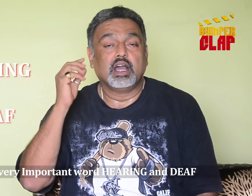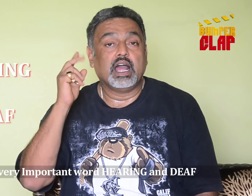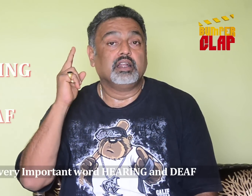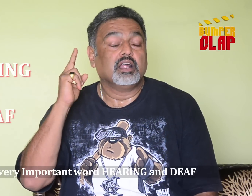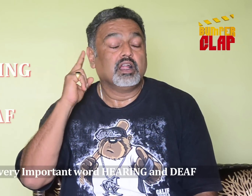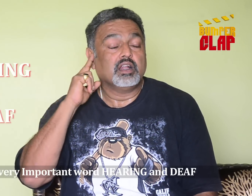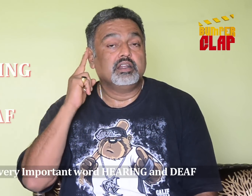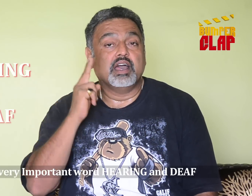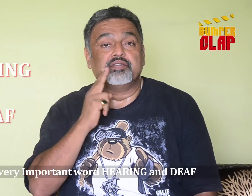and deaf.